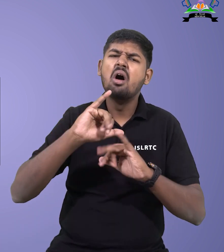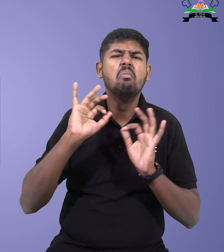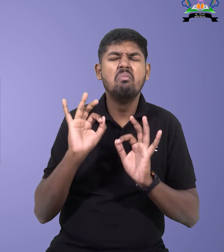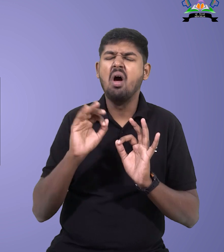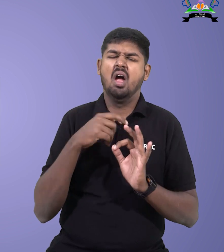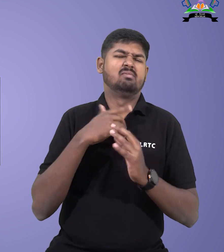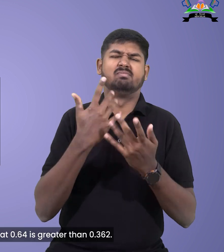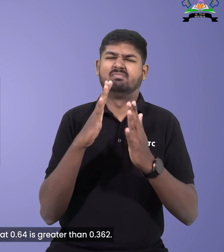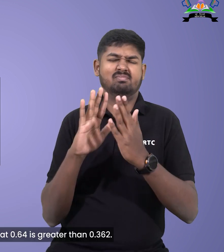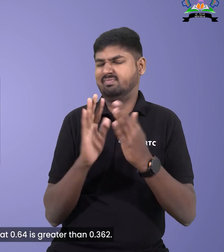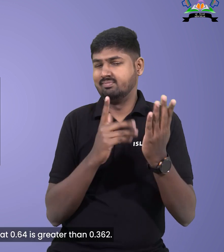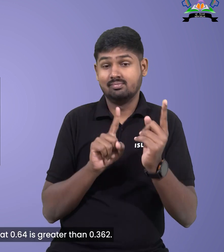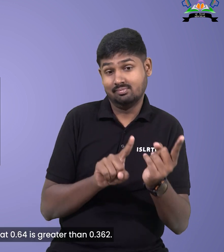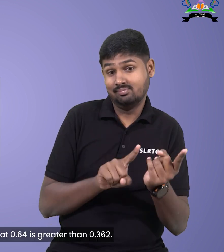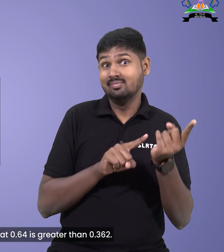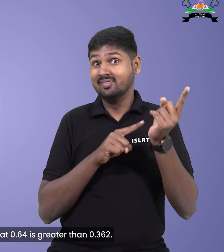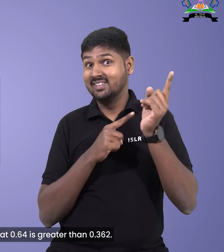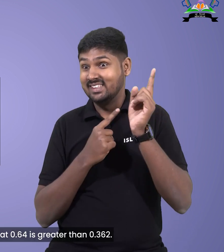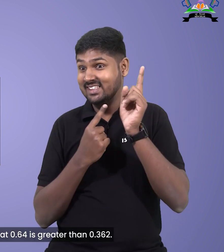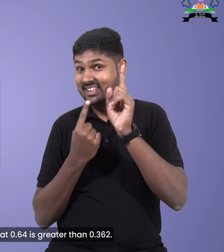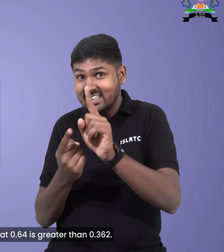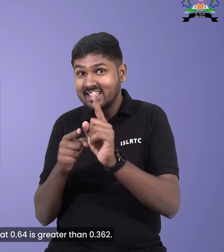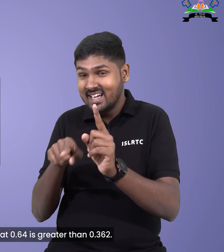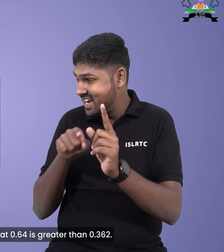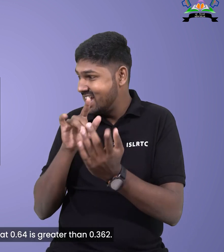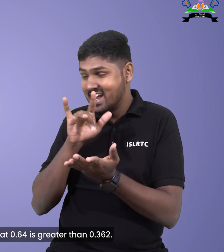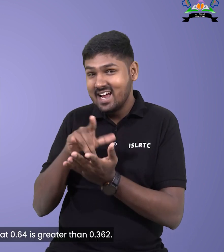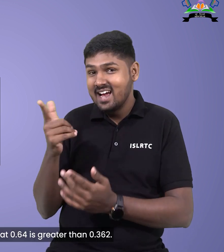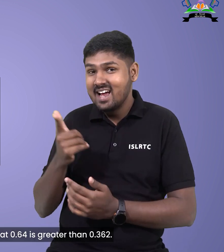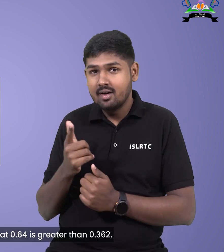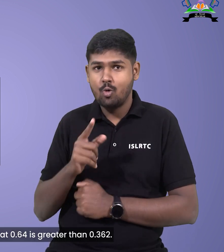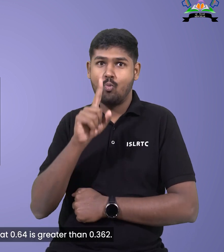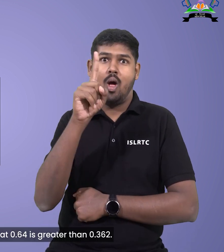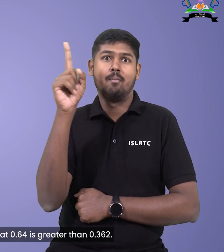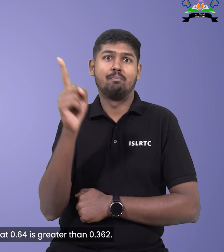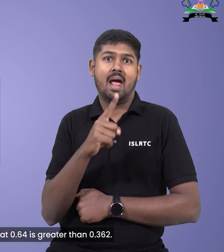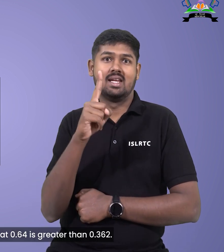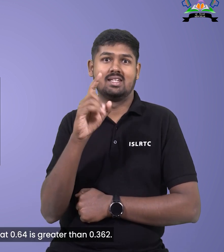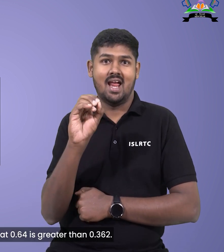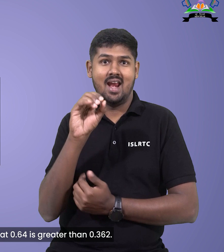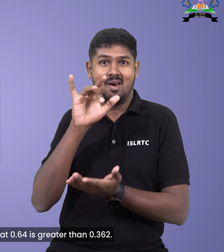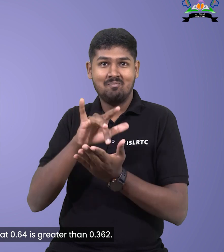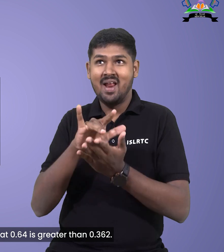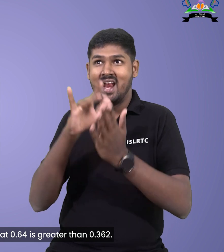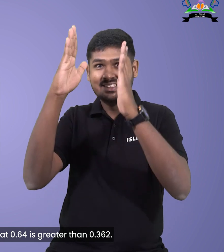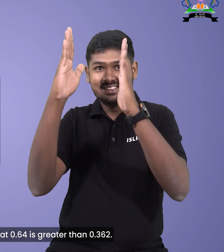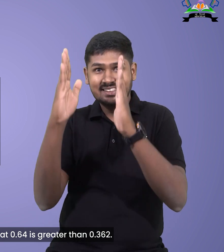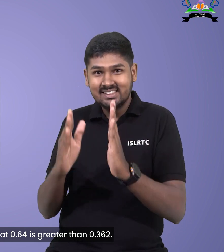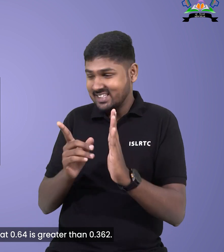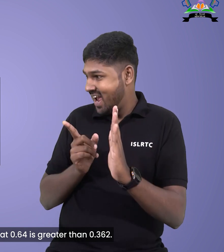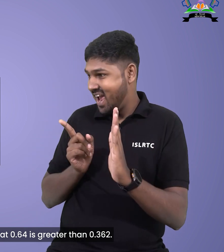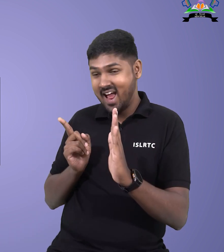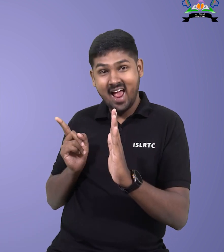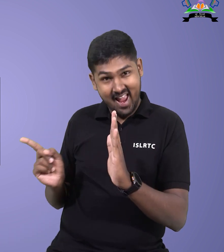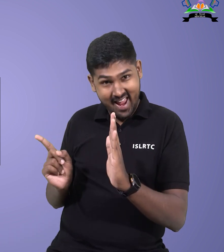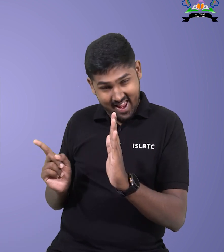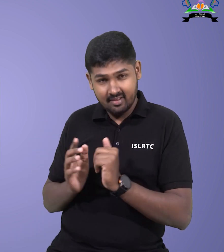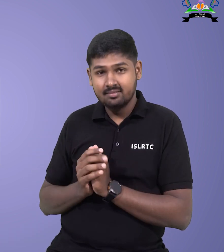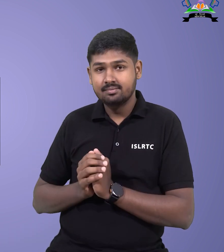At this step itself, we get to know that 0.64 is greater than 0.362. We